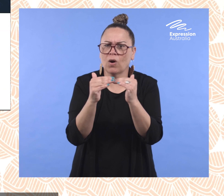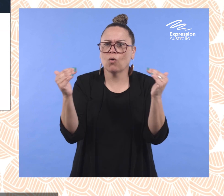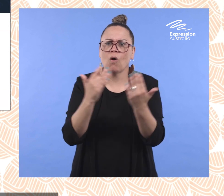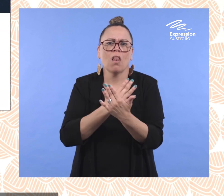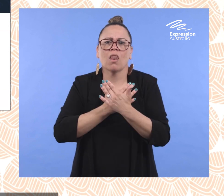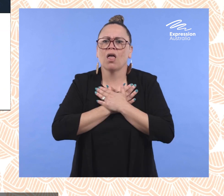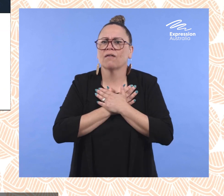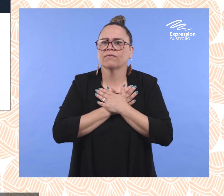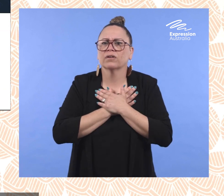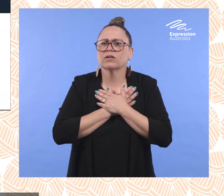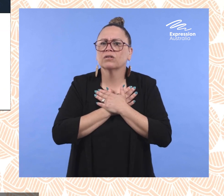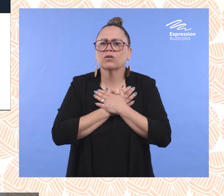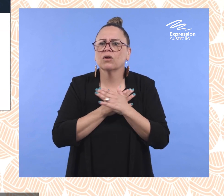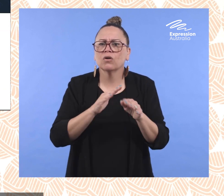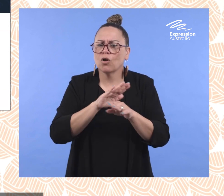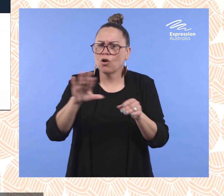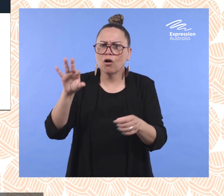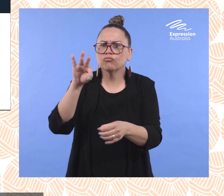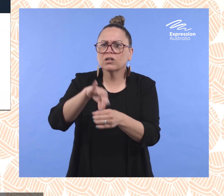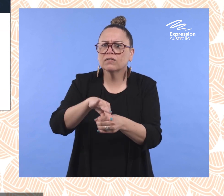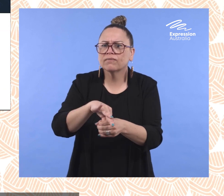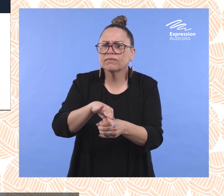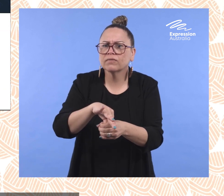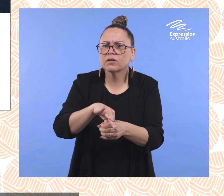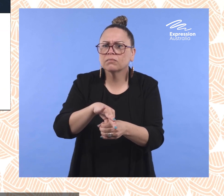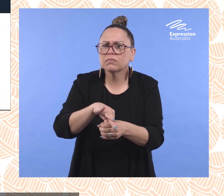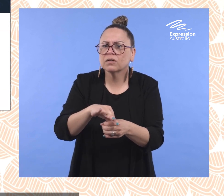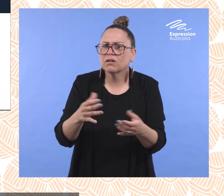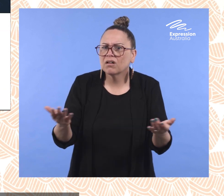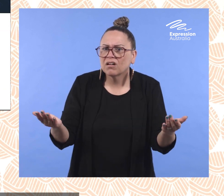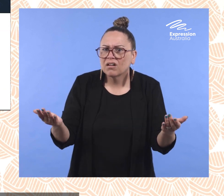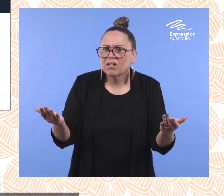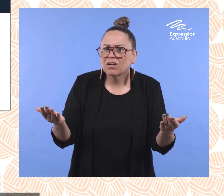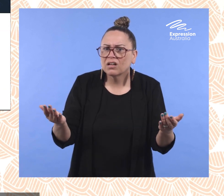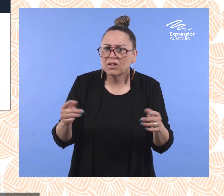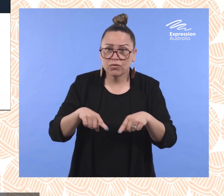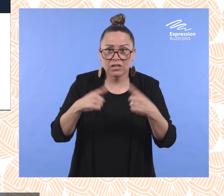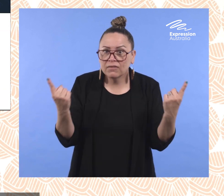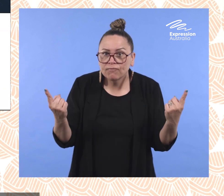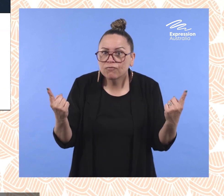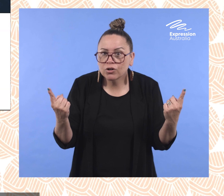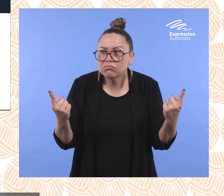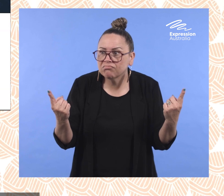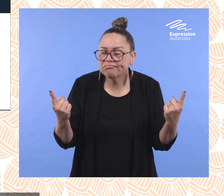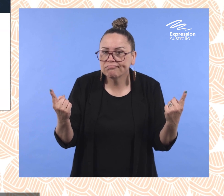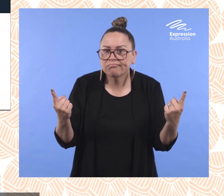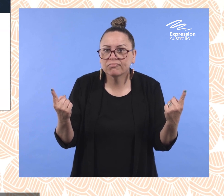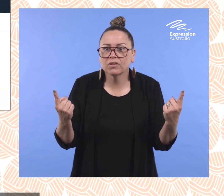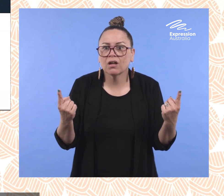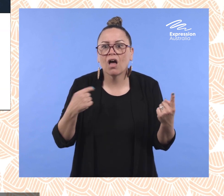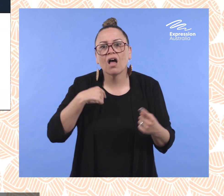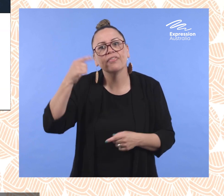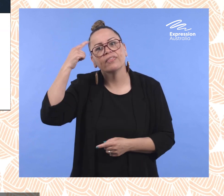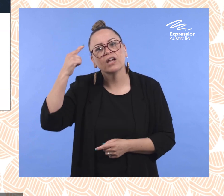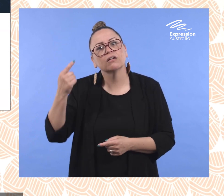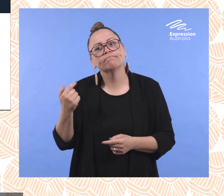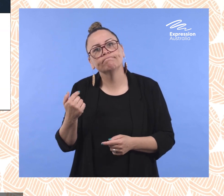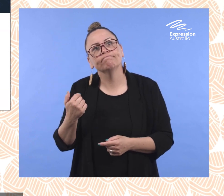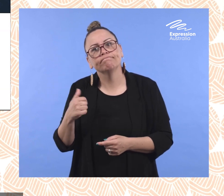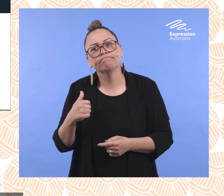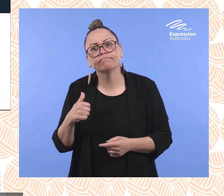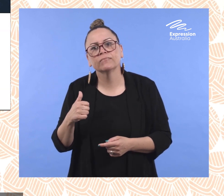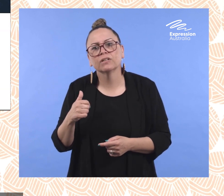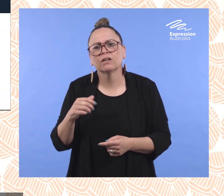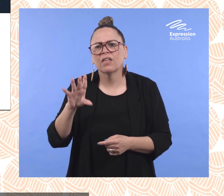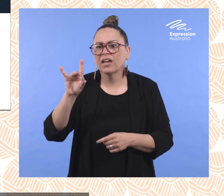not a referendum. A referendum. It was a plebiscite, and it wasn't in the Constitution. No. But I guess I